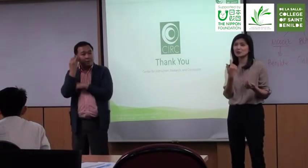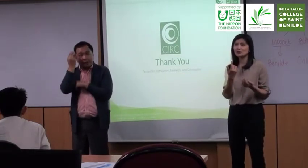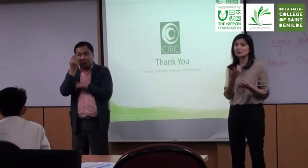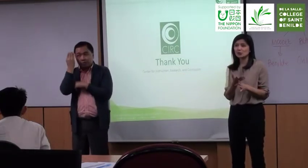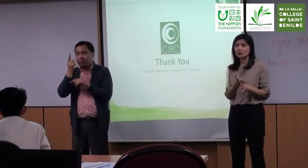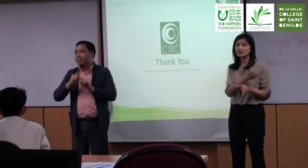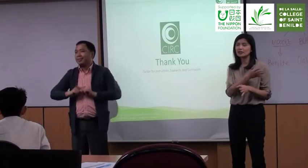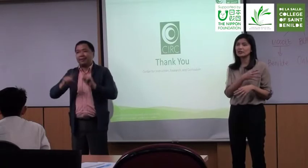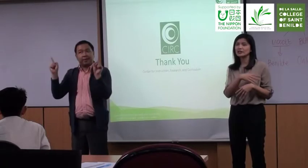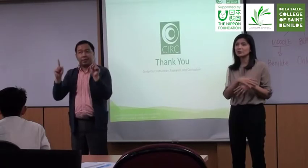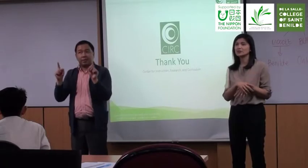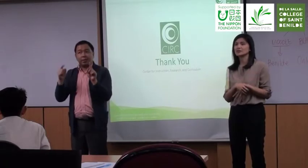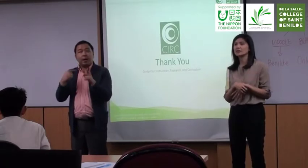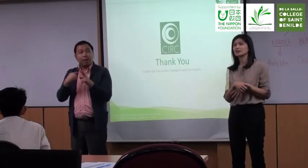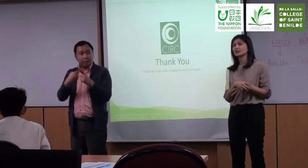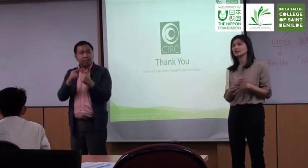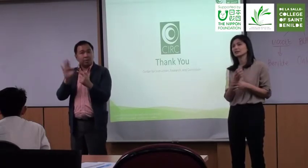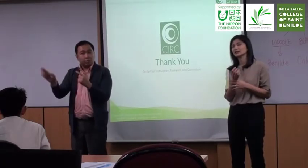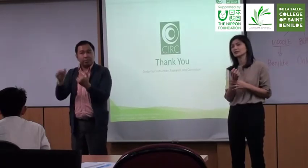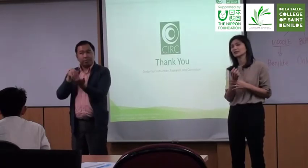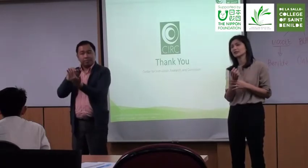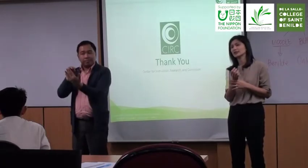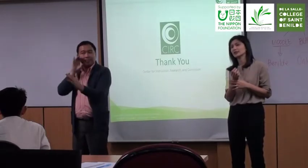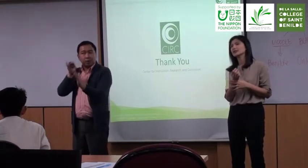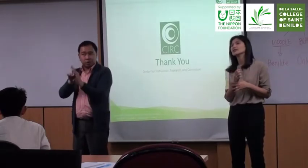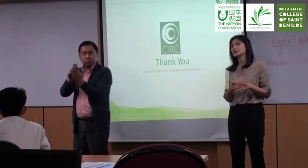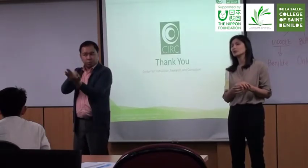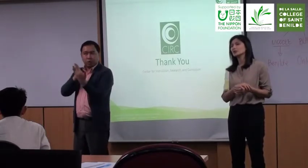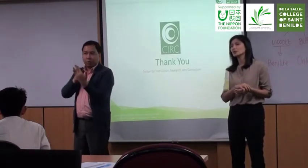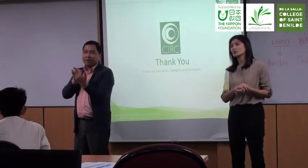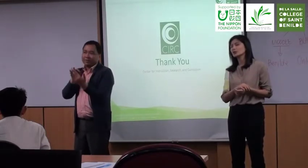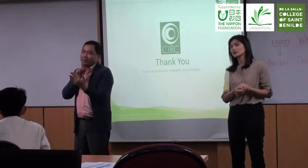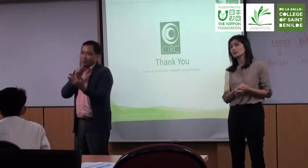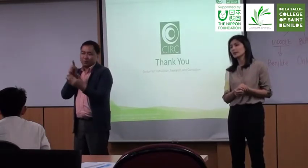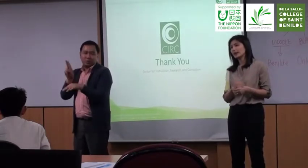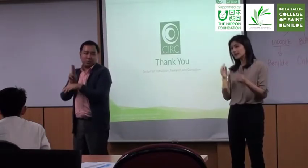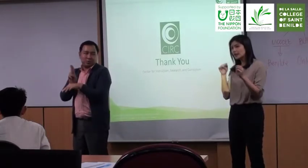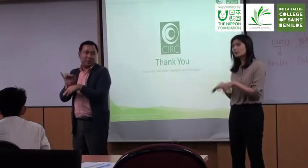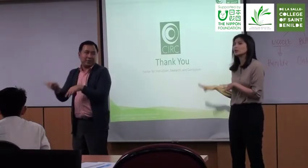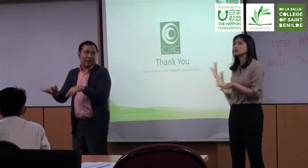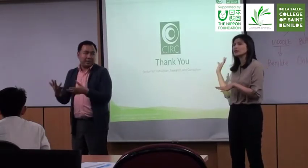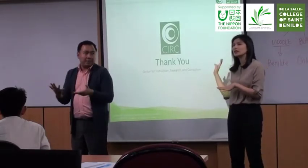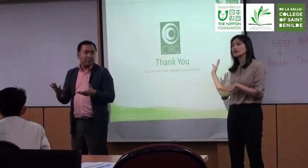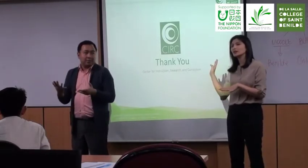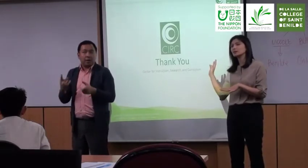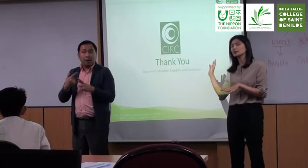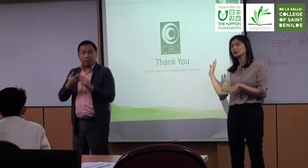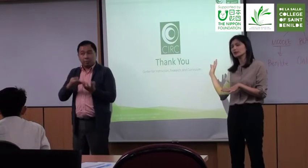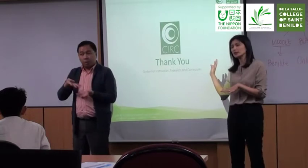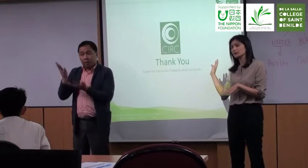then their pictures would show if they really used it. So,